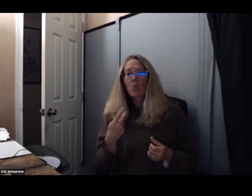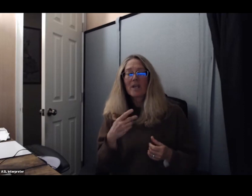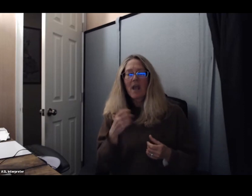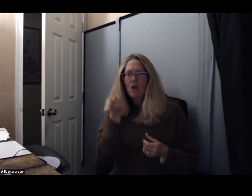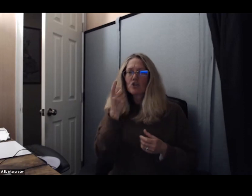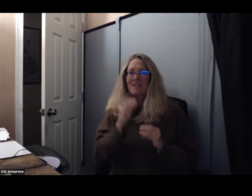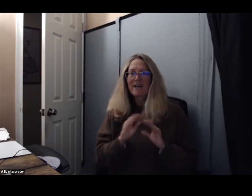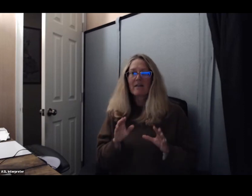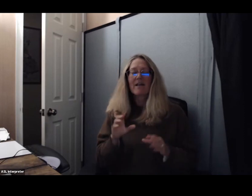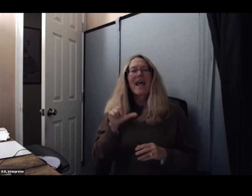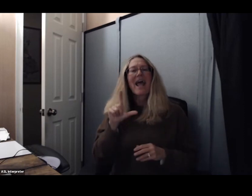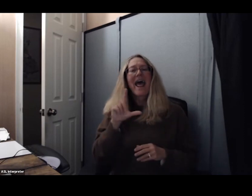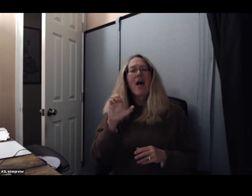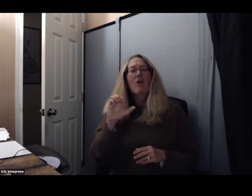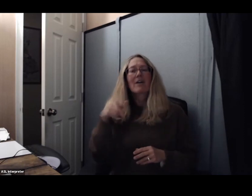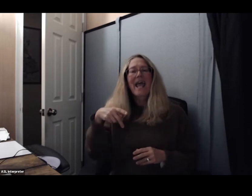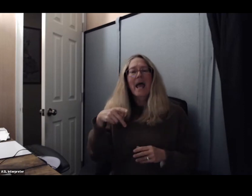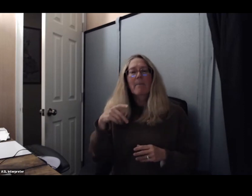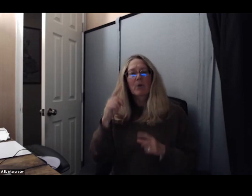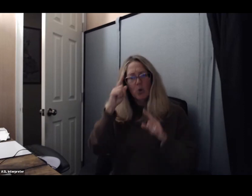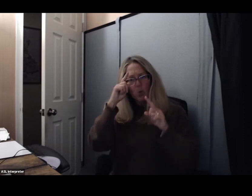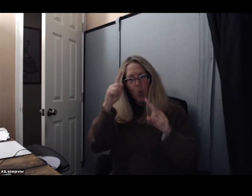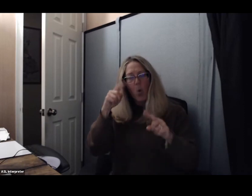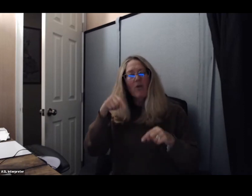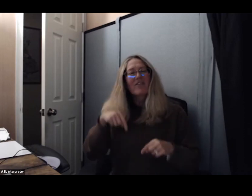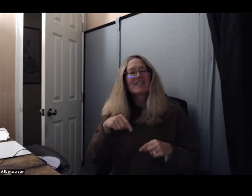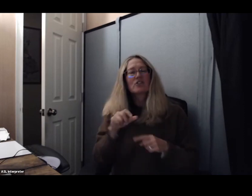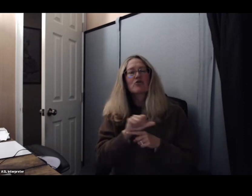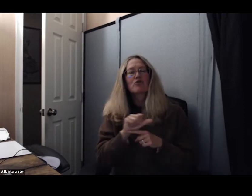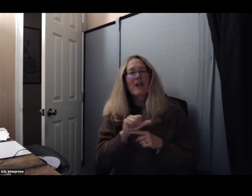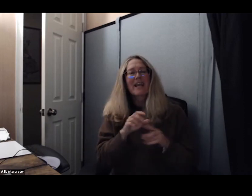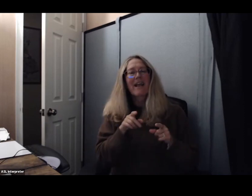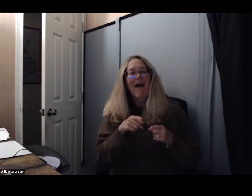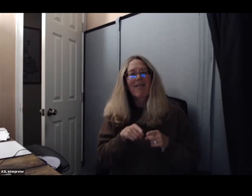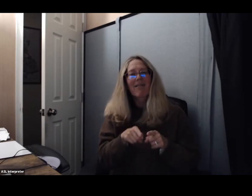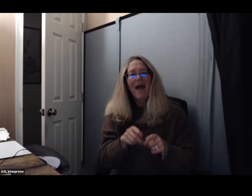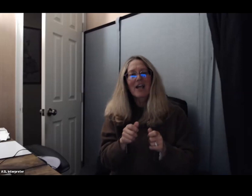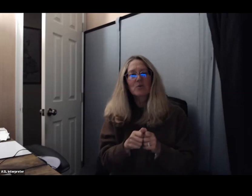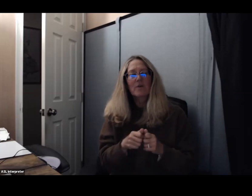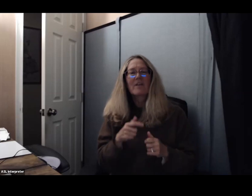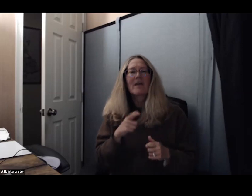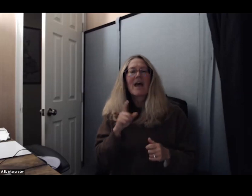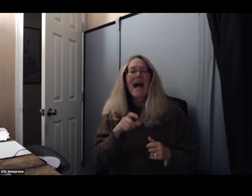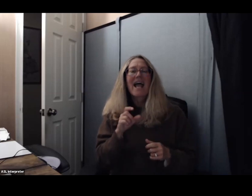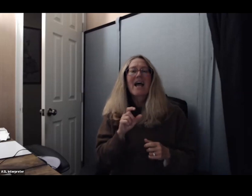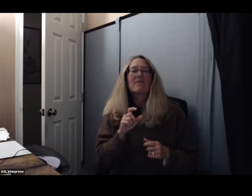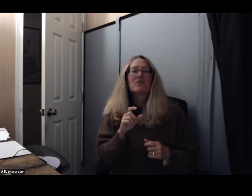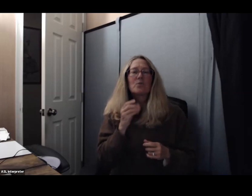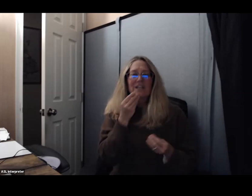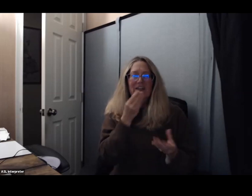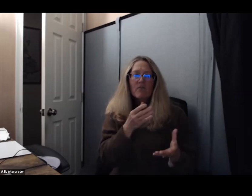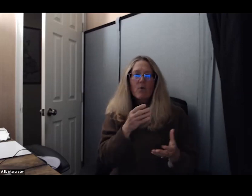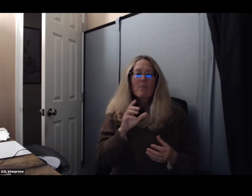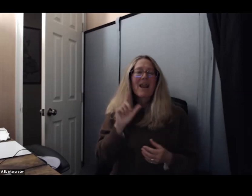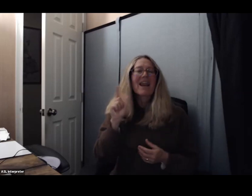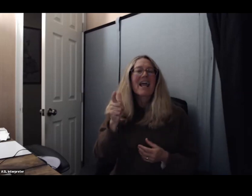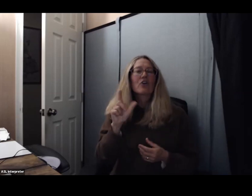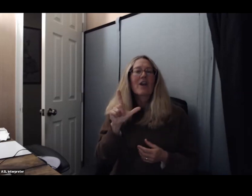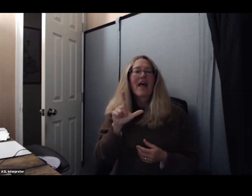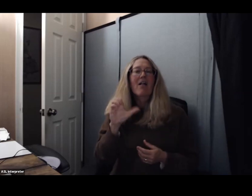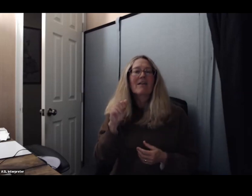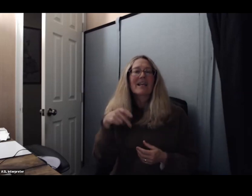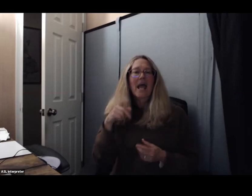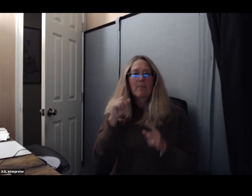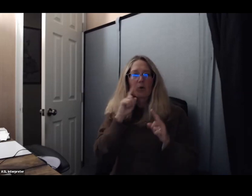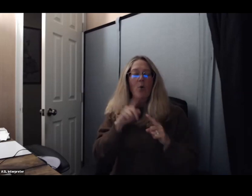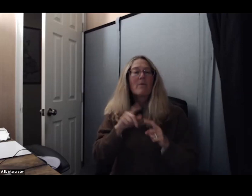What LCAP goal does this training align with? I would have to get back to you on Okay. the exact LCAP goal, what that is, but I'll